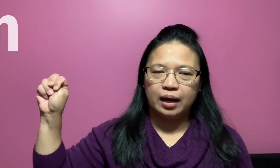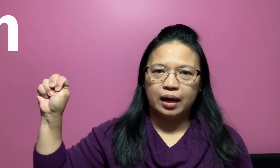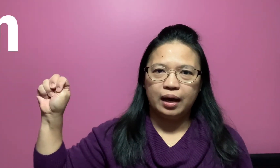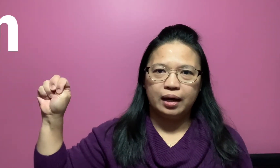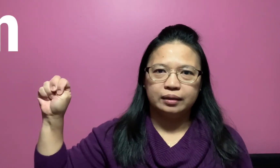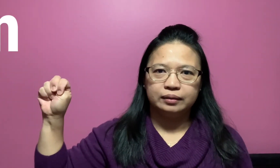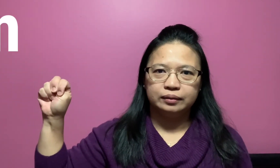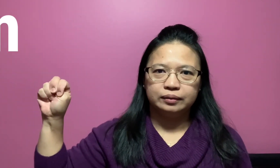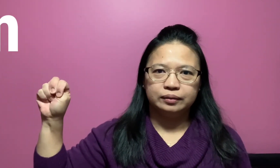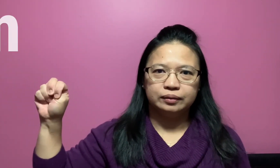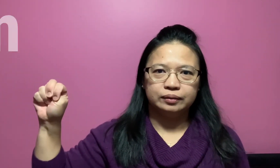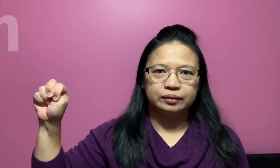N,